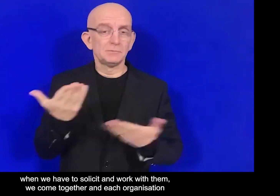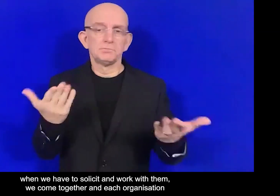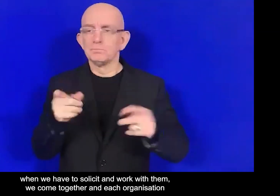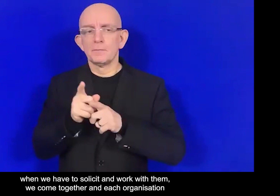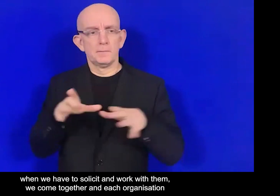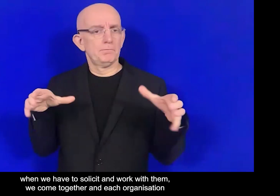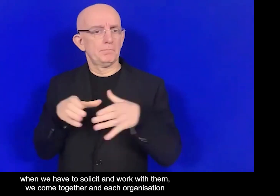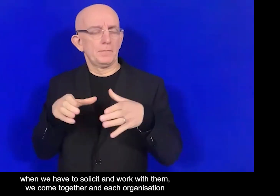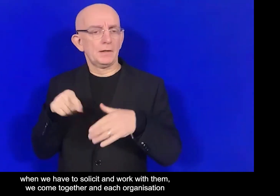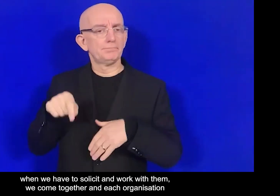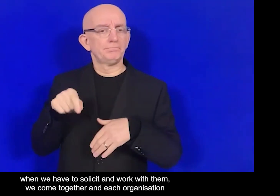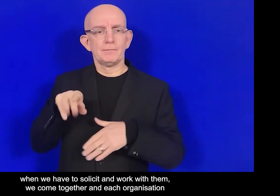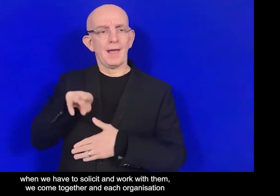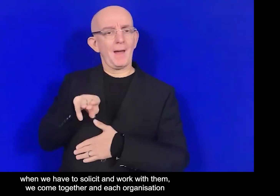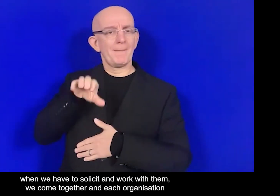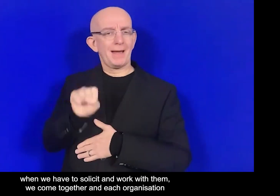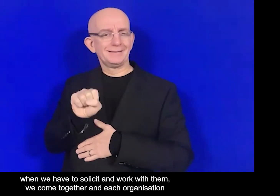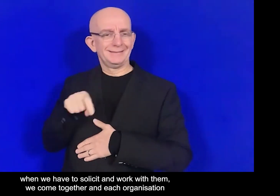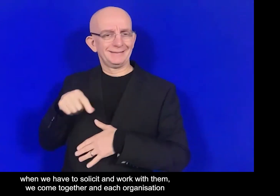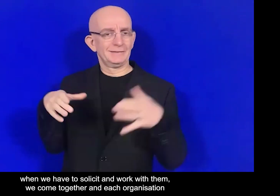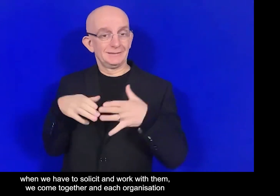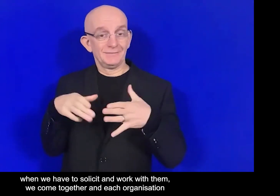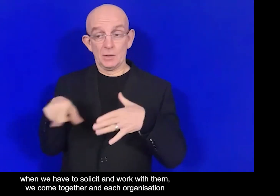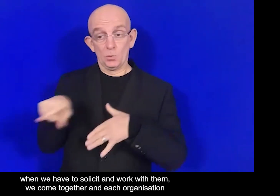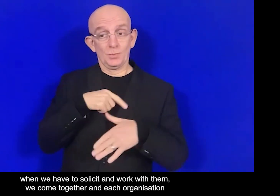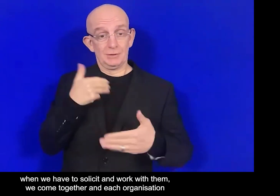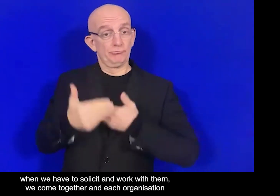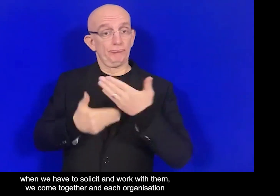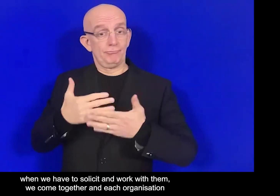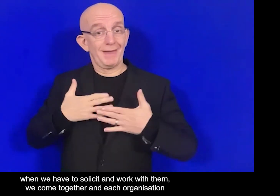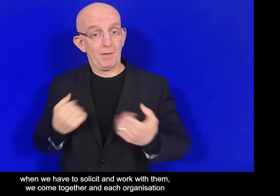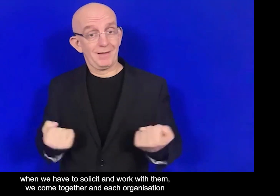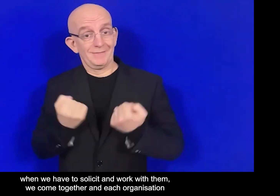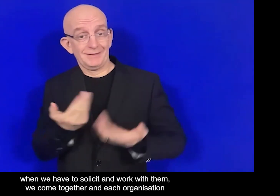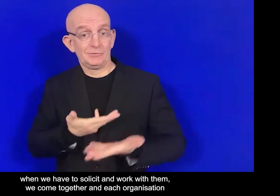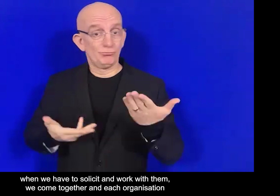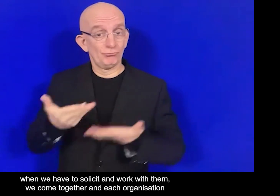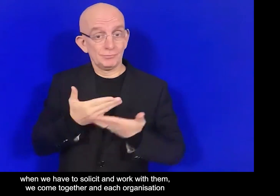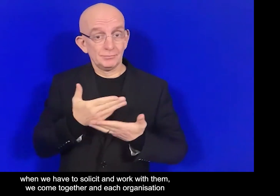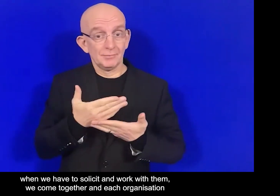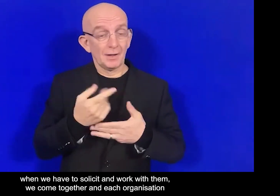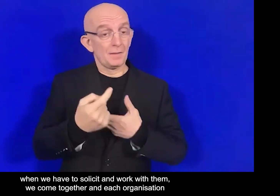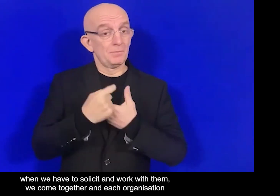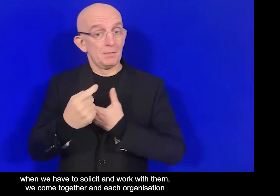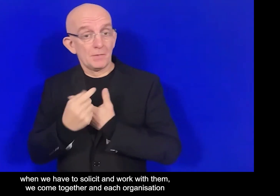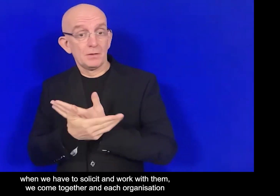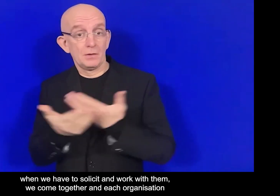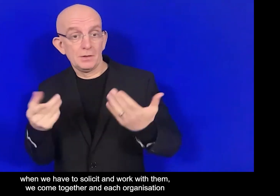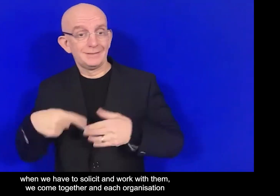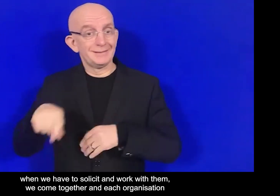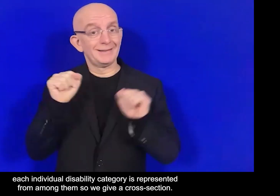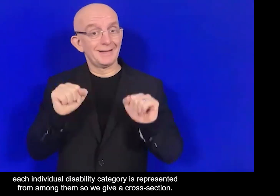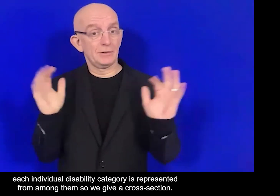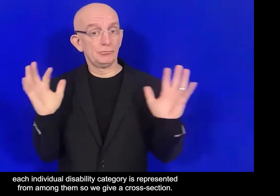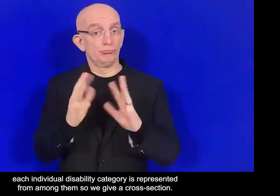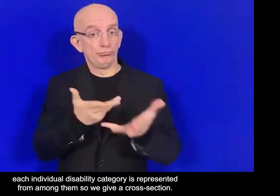to champion government, when we have to solicit and work with them, we come together and each